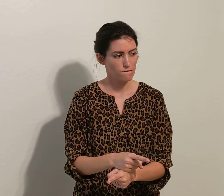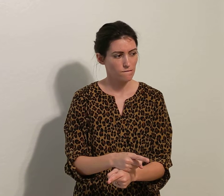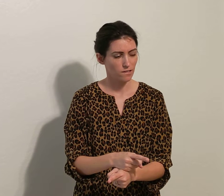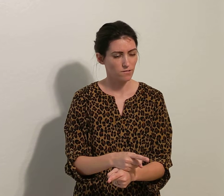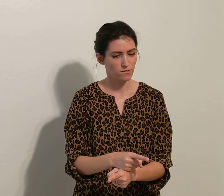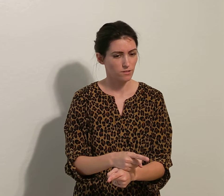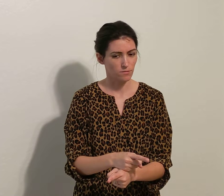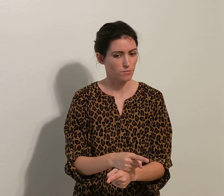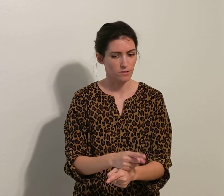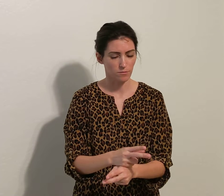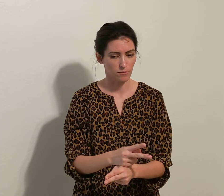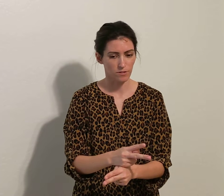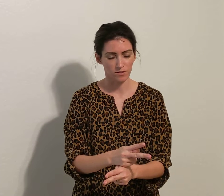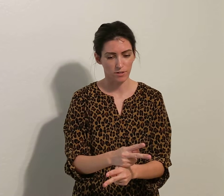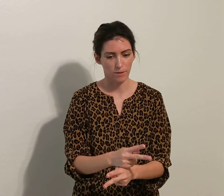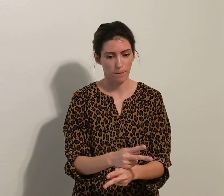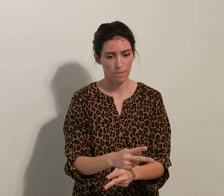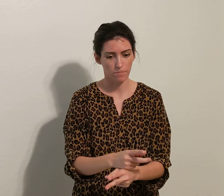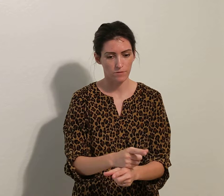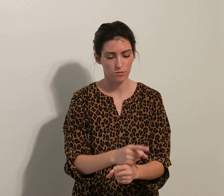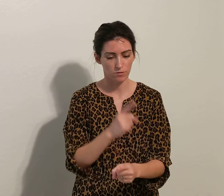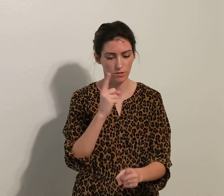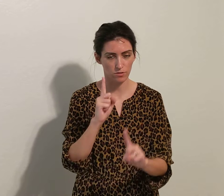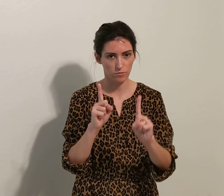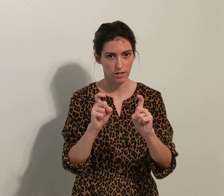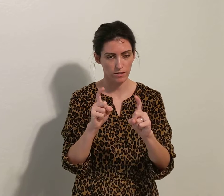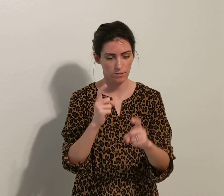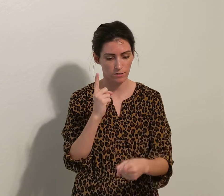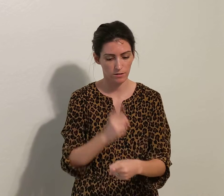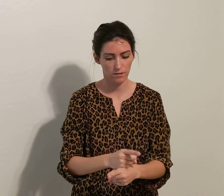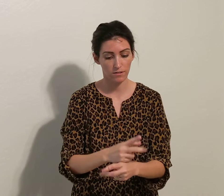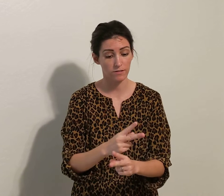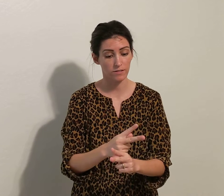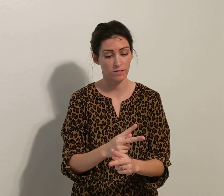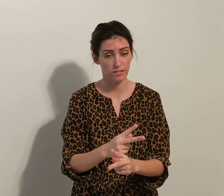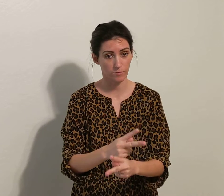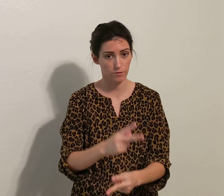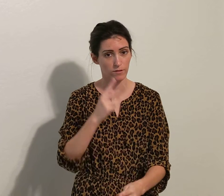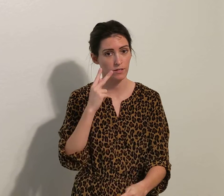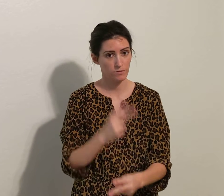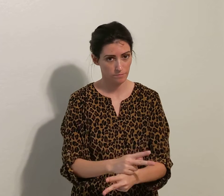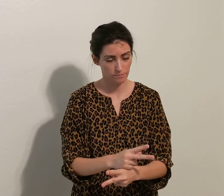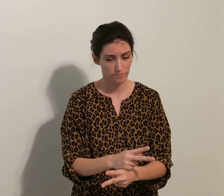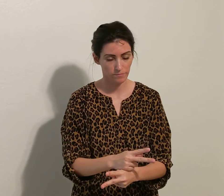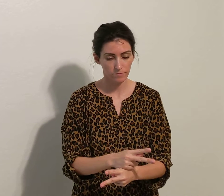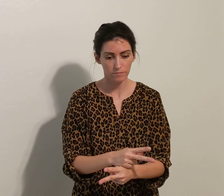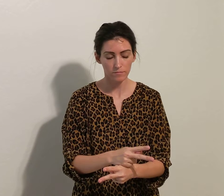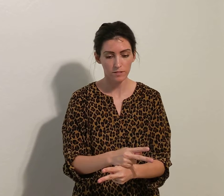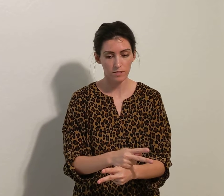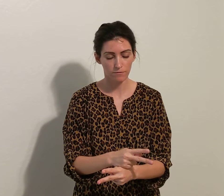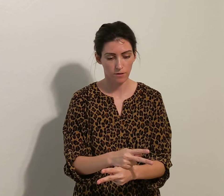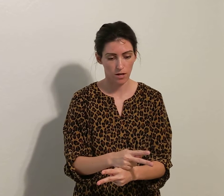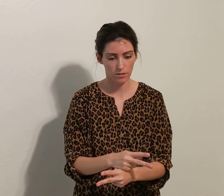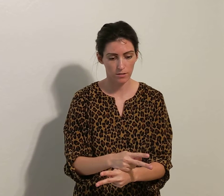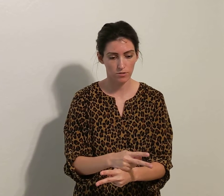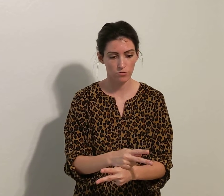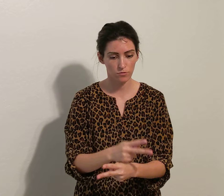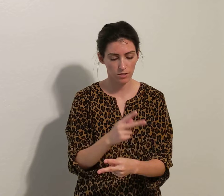I know there's another one, but I don't remember what it is right now. So this is right. This is keep. He fought to